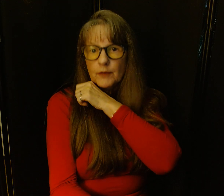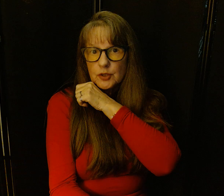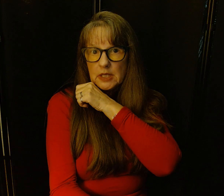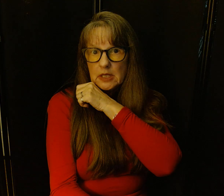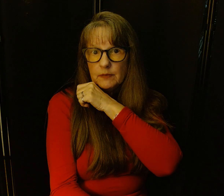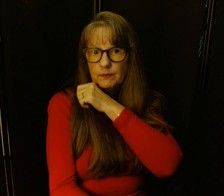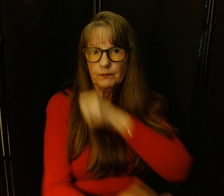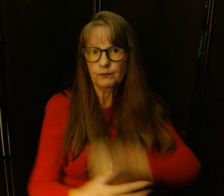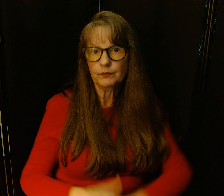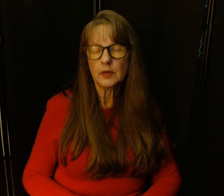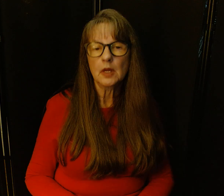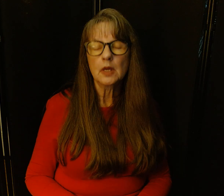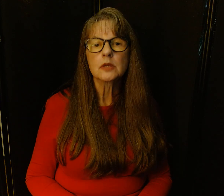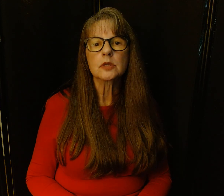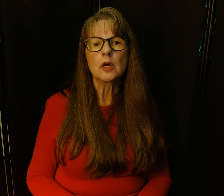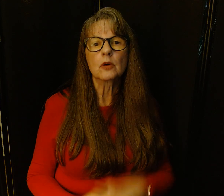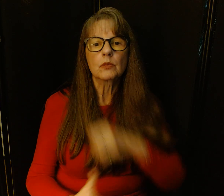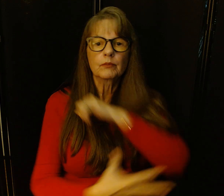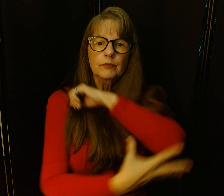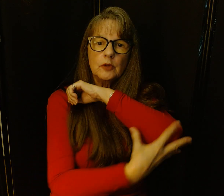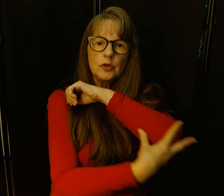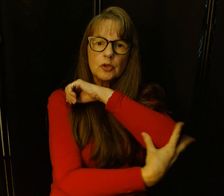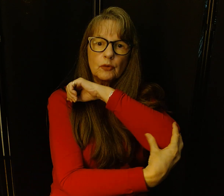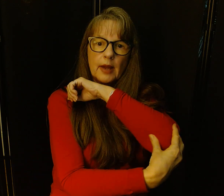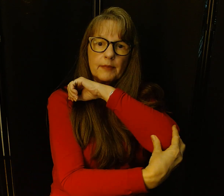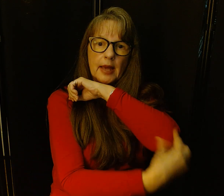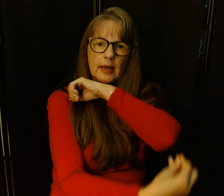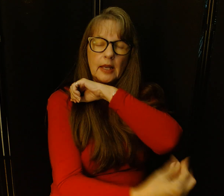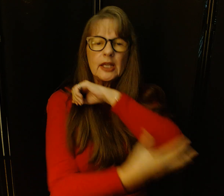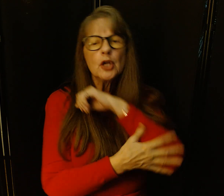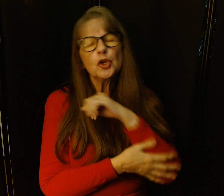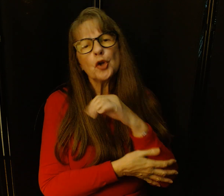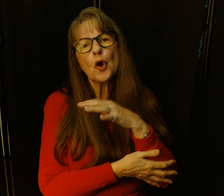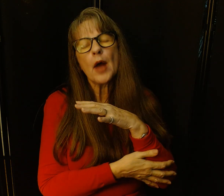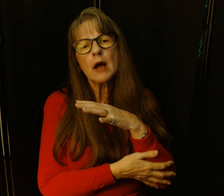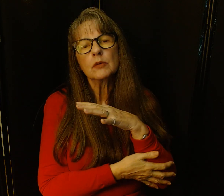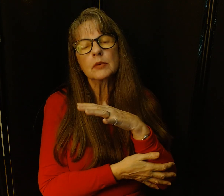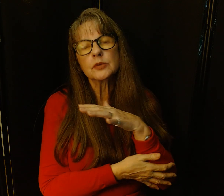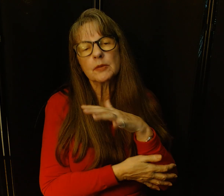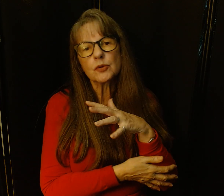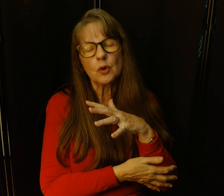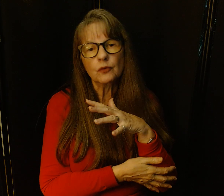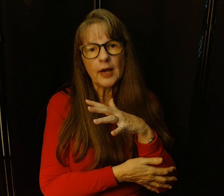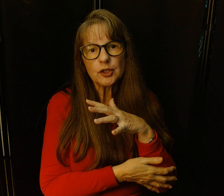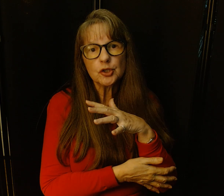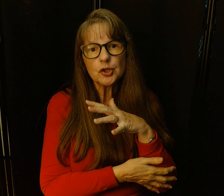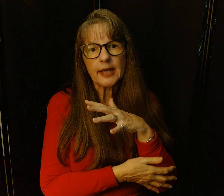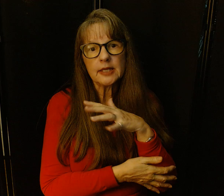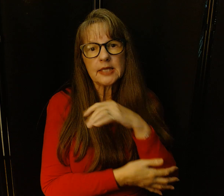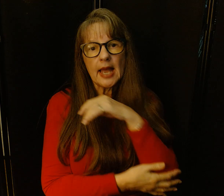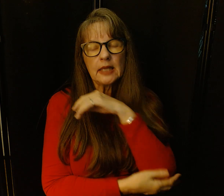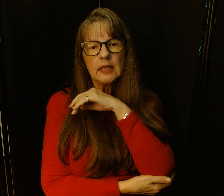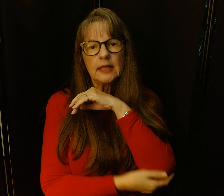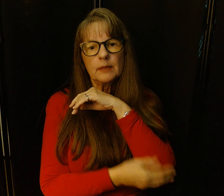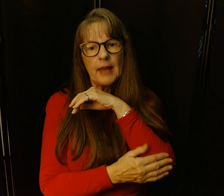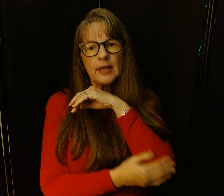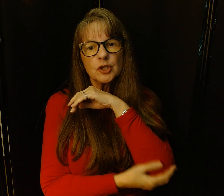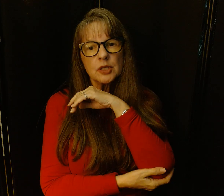poverty. So you just grab that, like, how some of those old-fashioned jackets had like the patches on